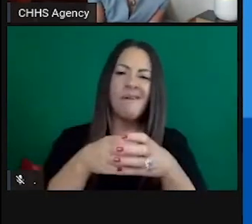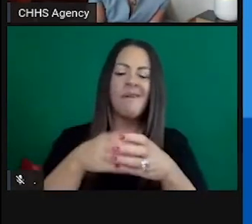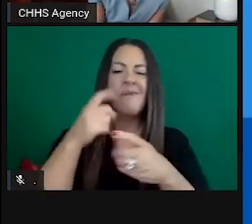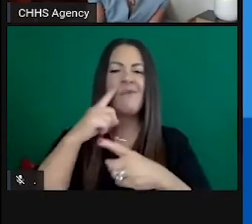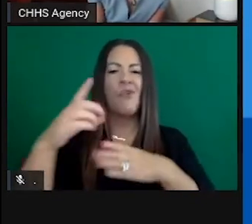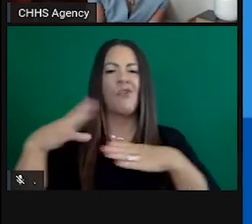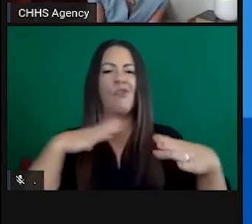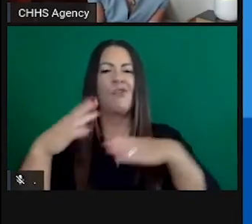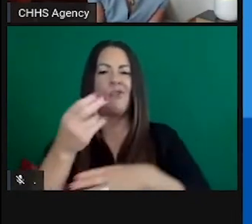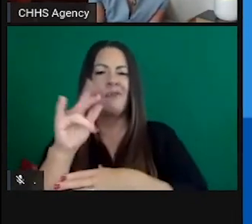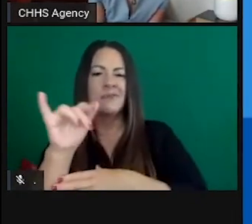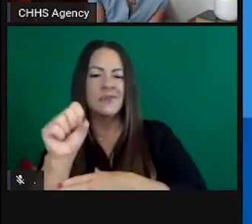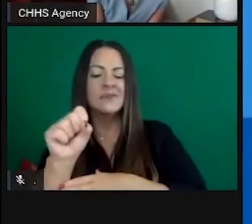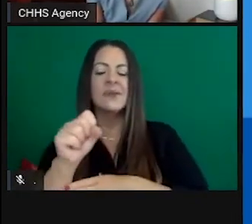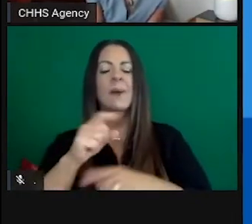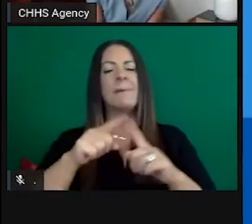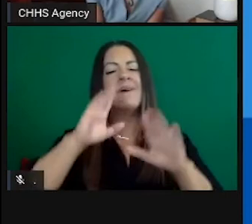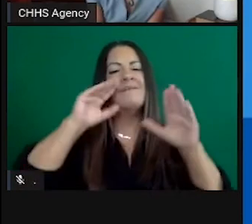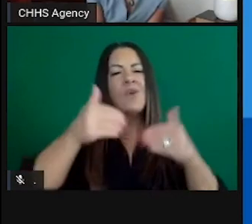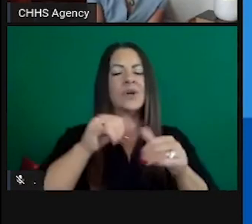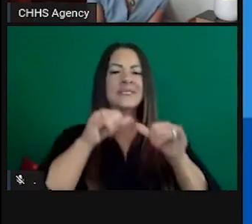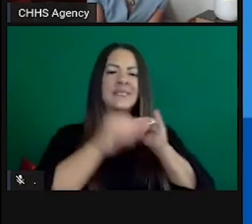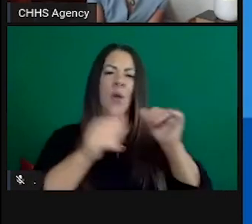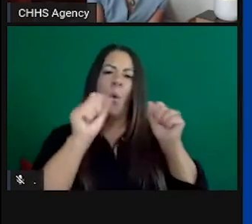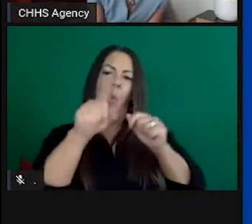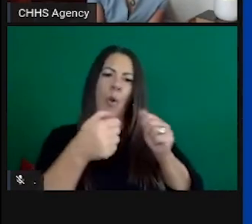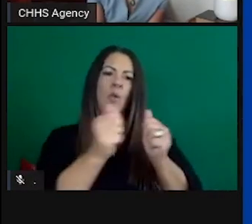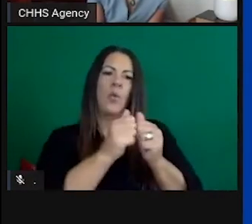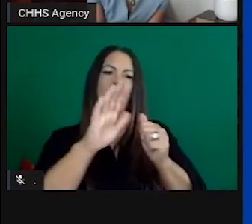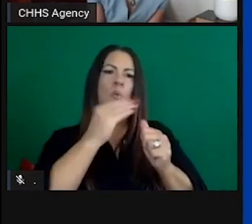focus on those who you live with and stay virtually connected.